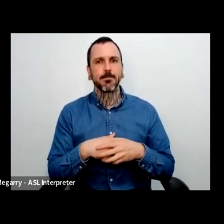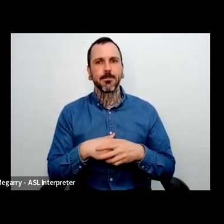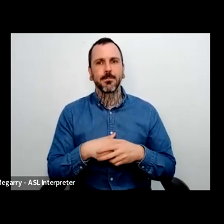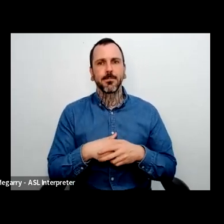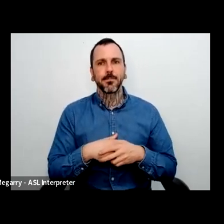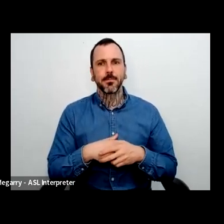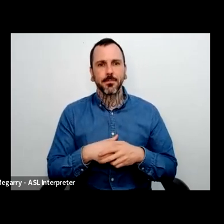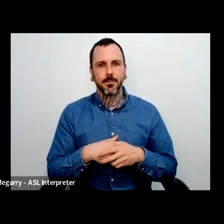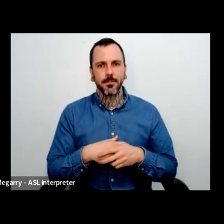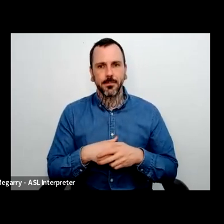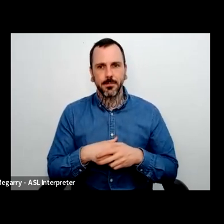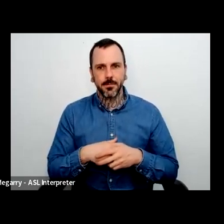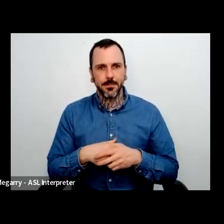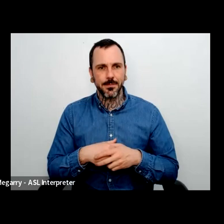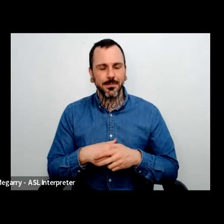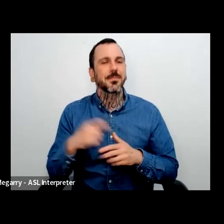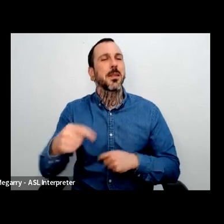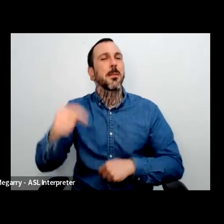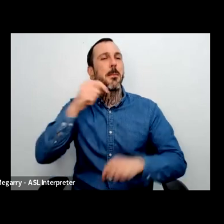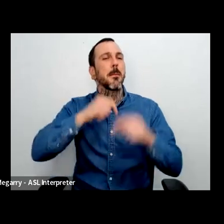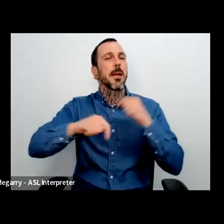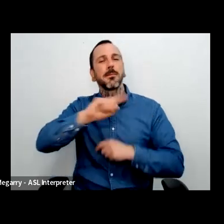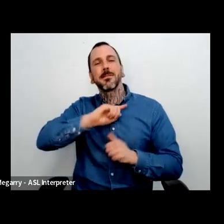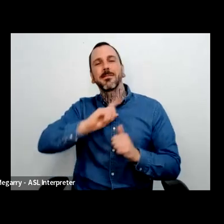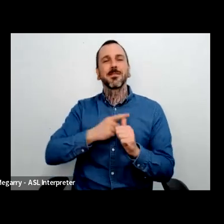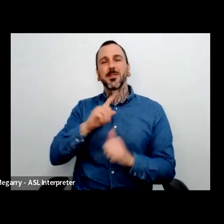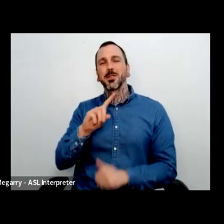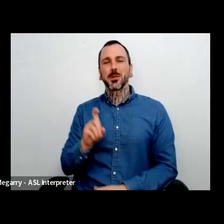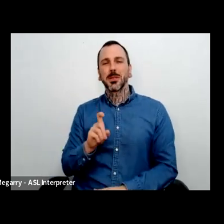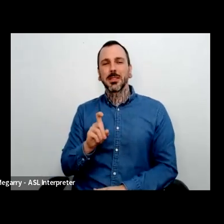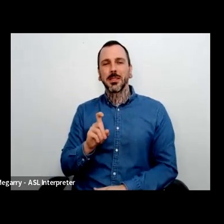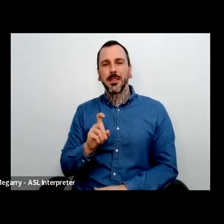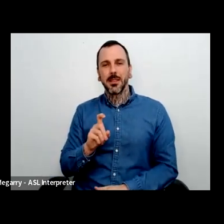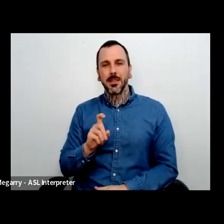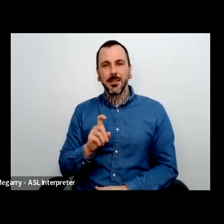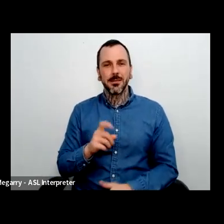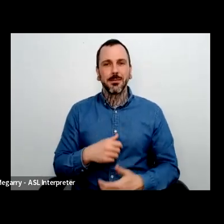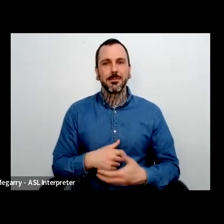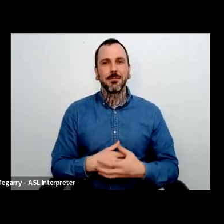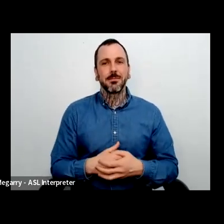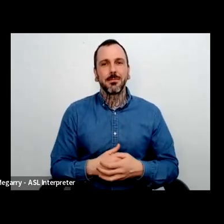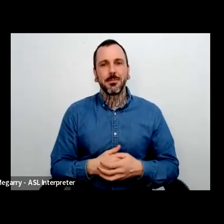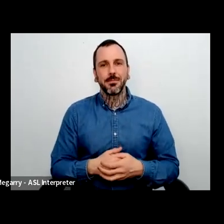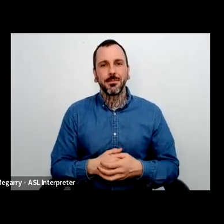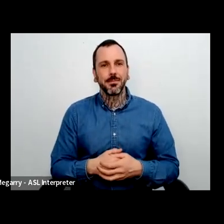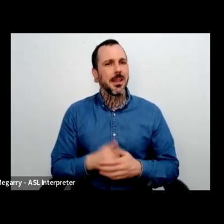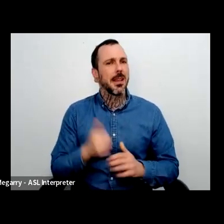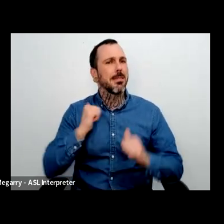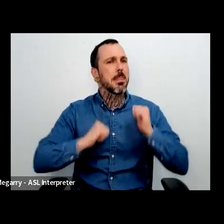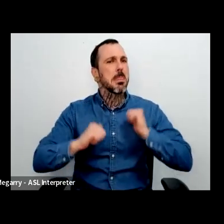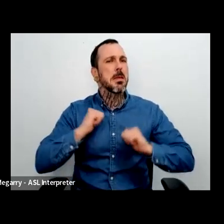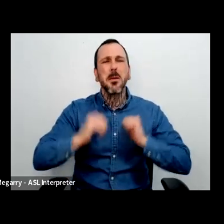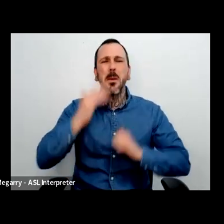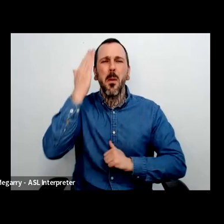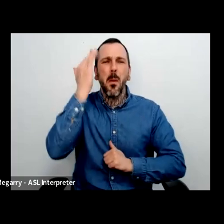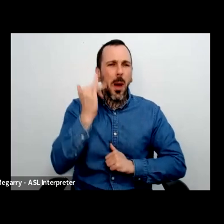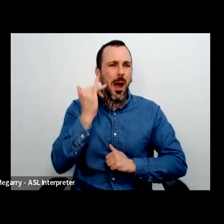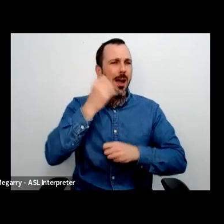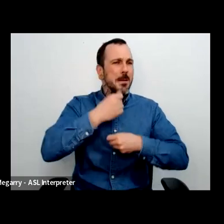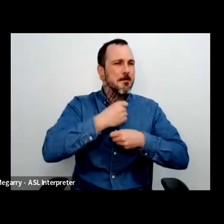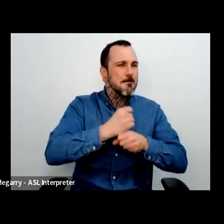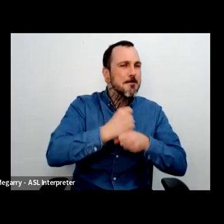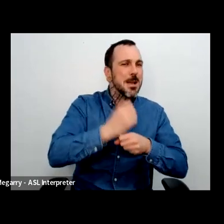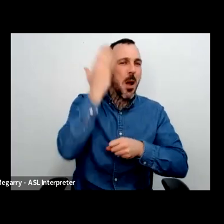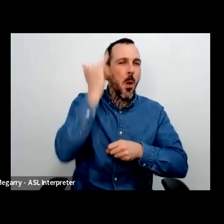going back to the just original questions, right? Like how Ravi pointed out, the sort of why of why we make theater, or how we make theater, or